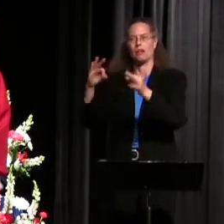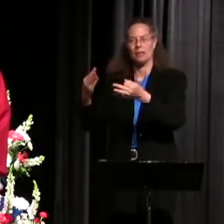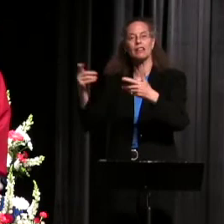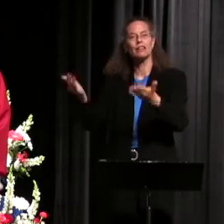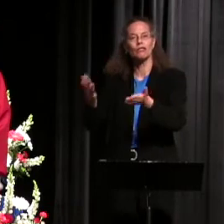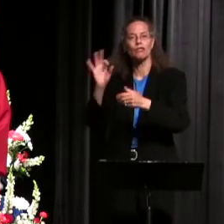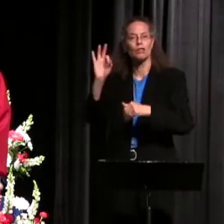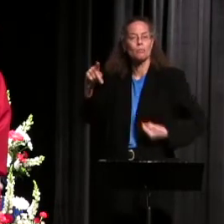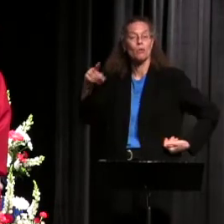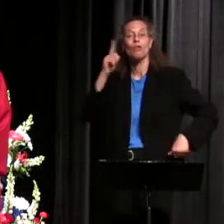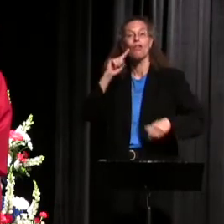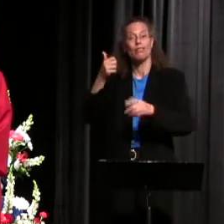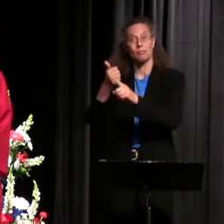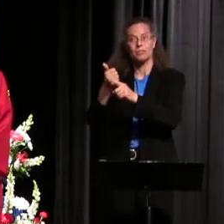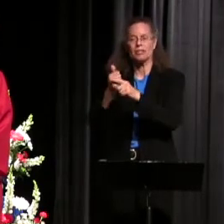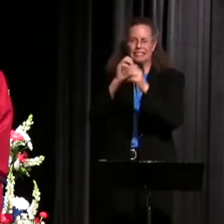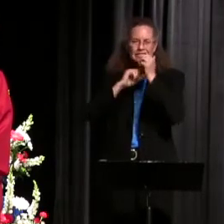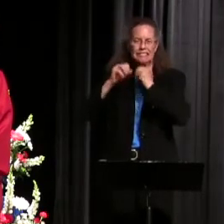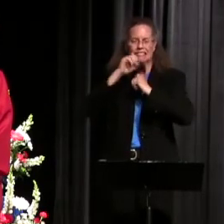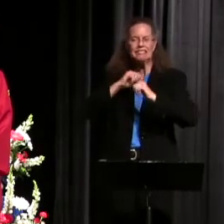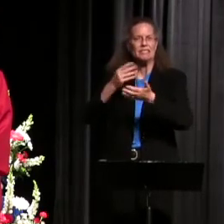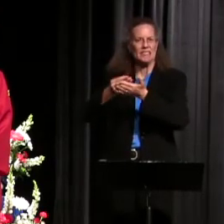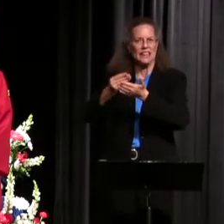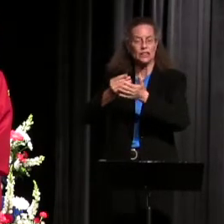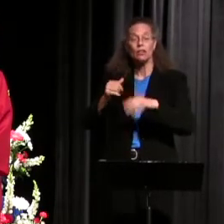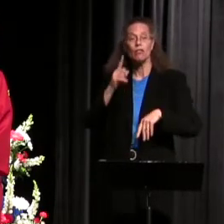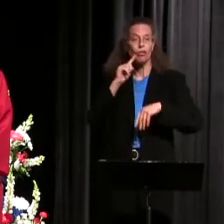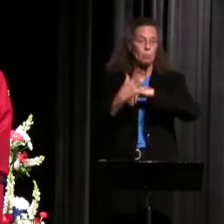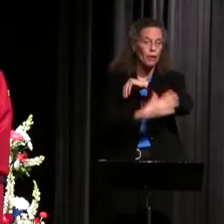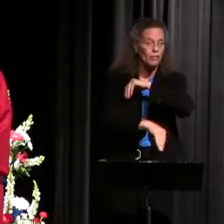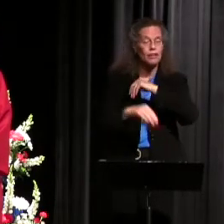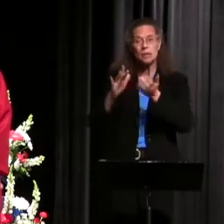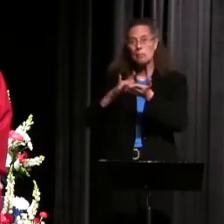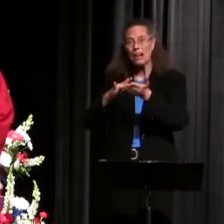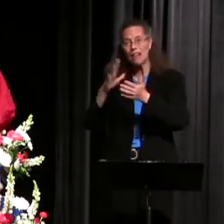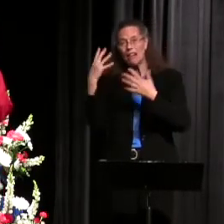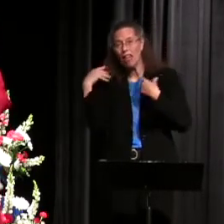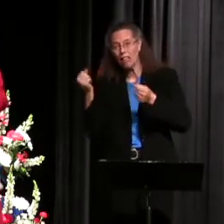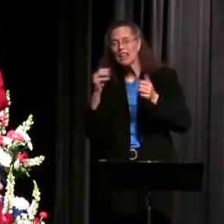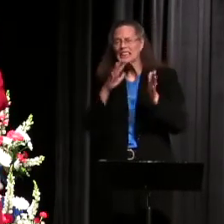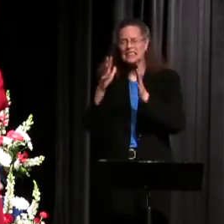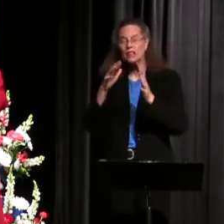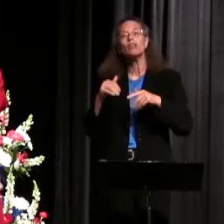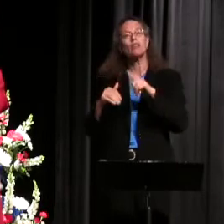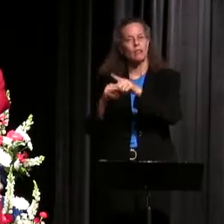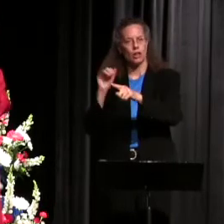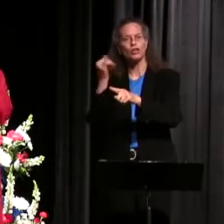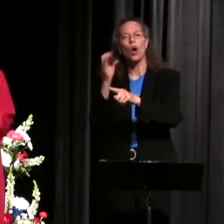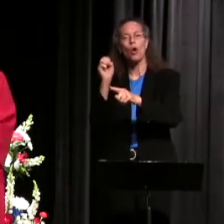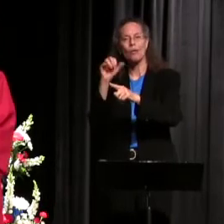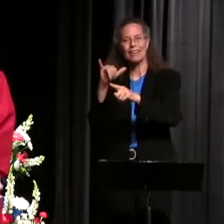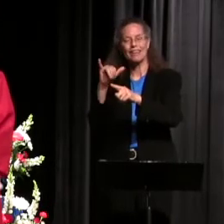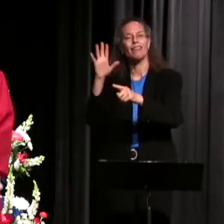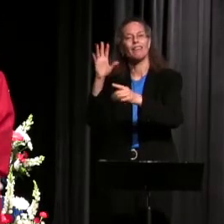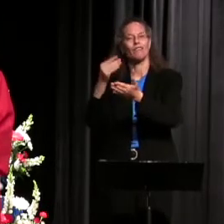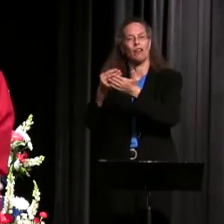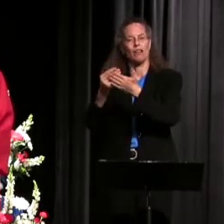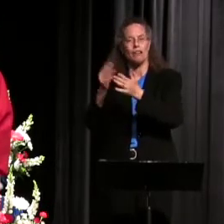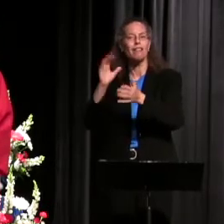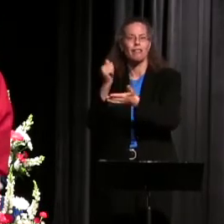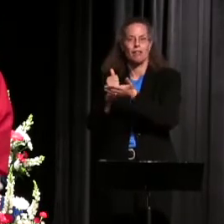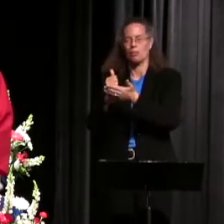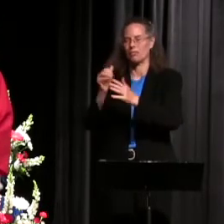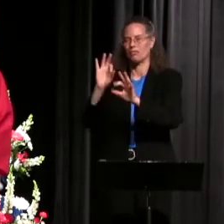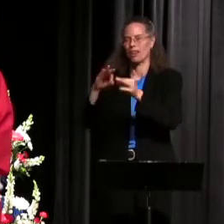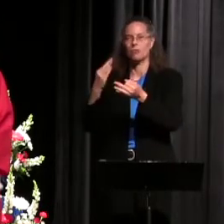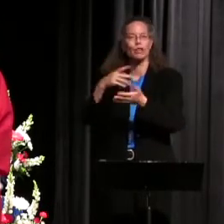unique financial hardships. From poverty to medical situations, the Joey Fund will help these families pay for various needs,